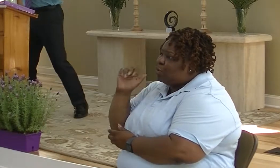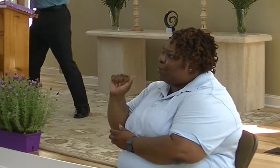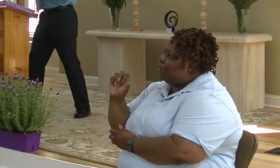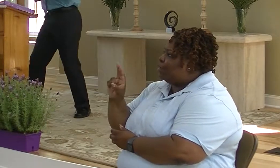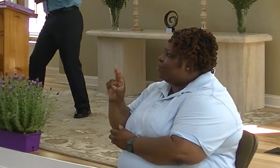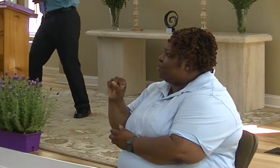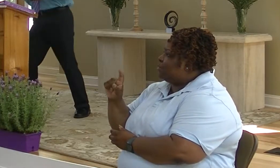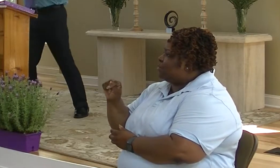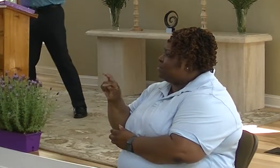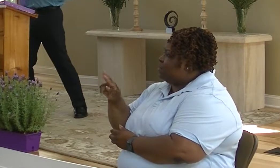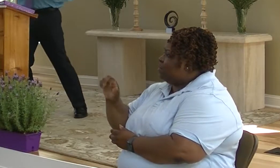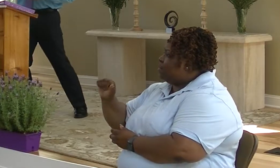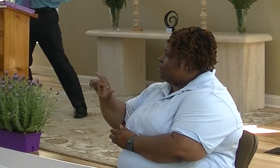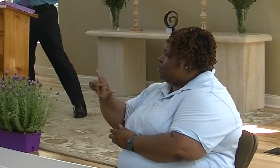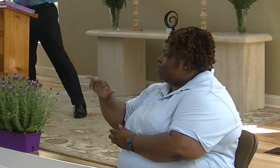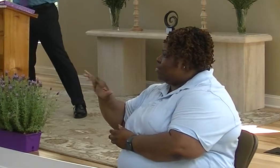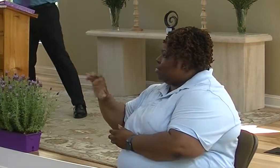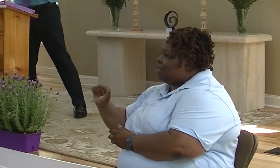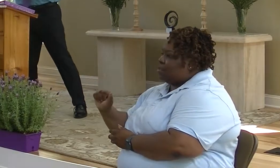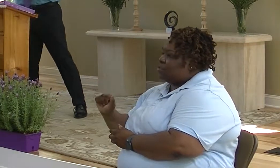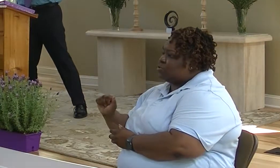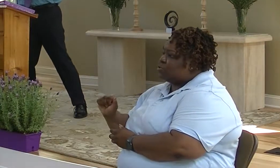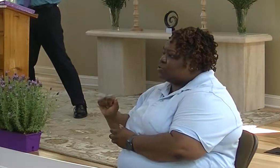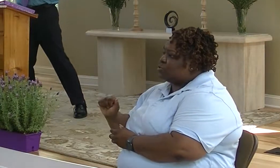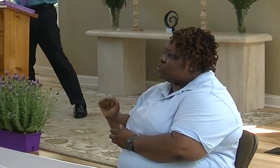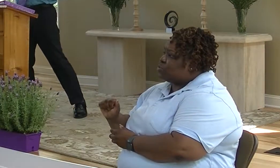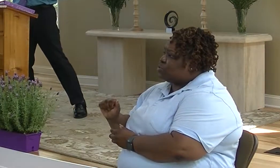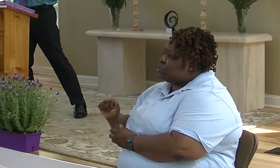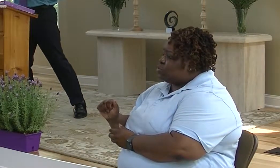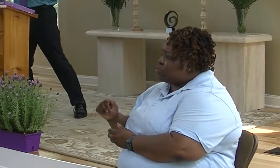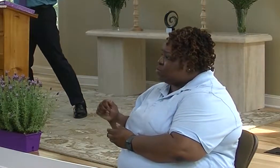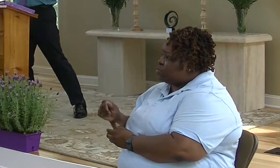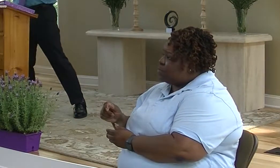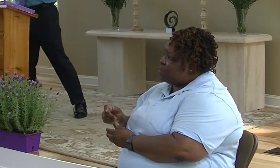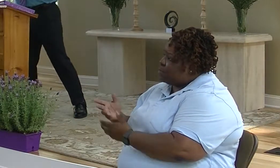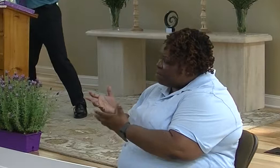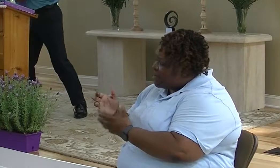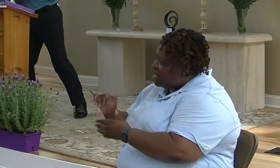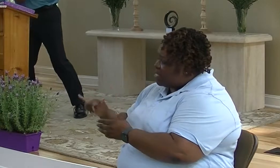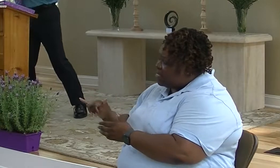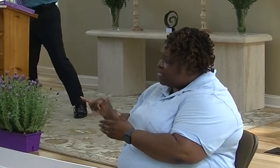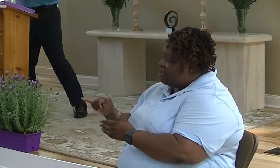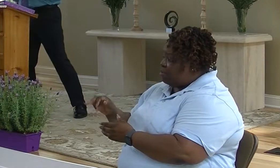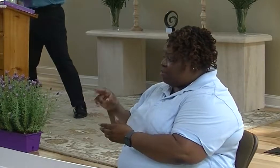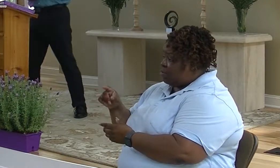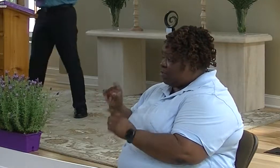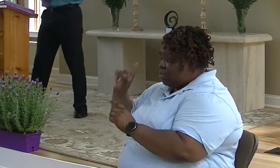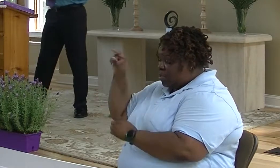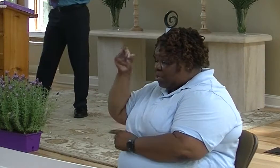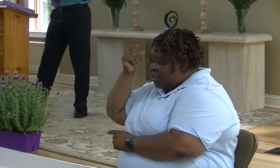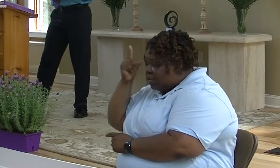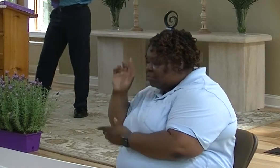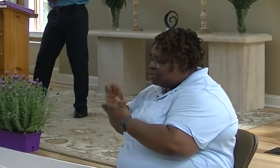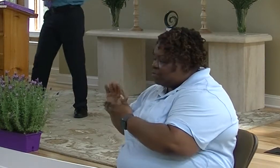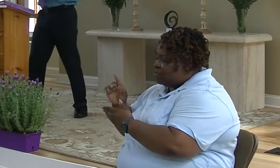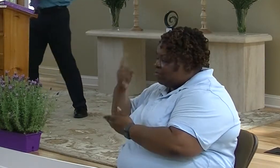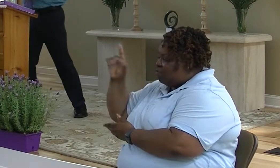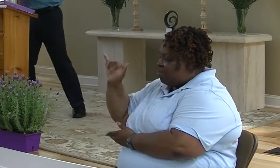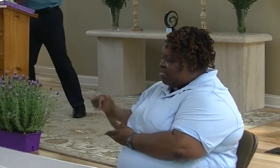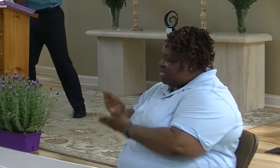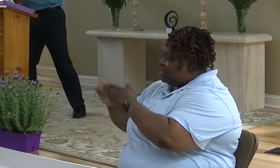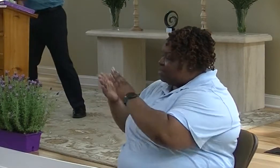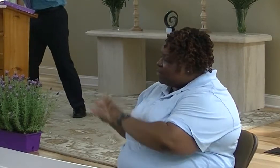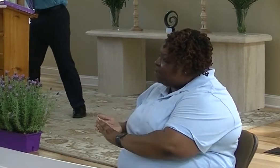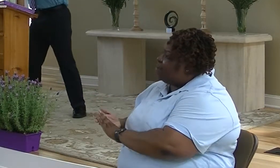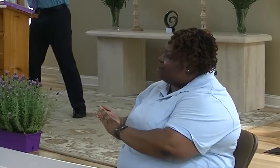Australia petitioned their government to make it a recognized religion on their census. And once